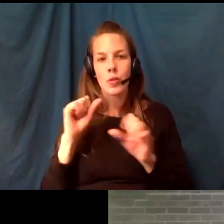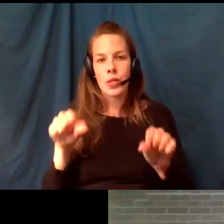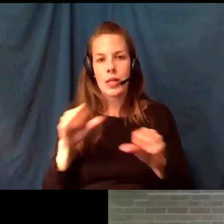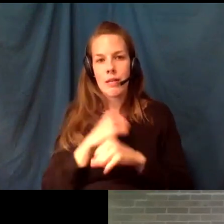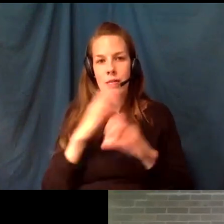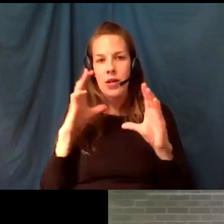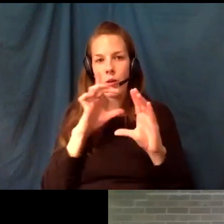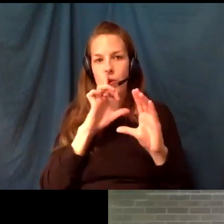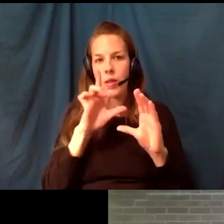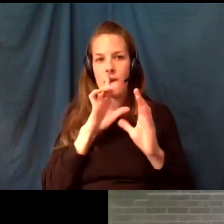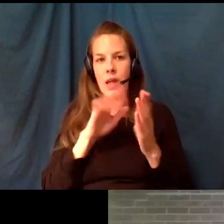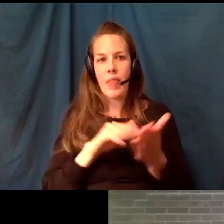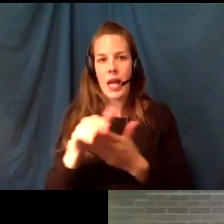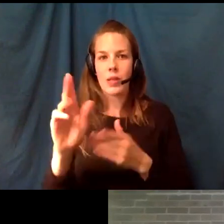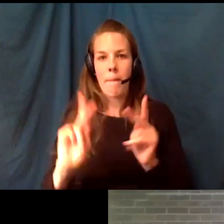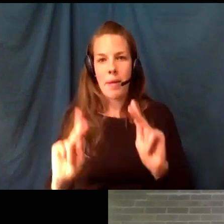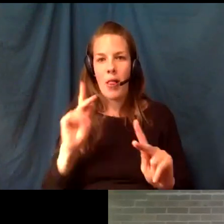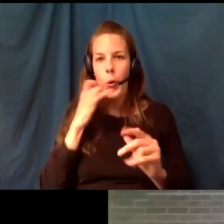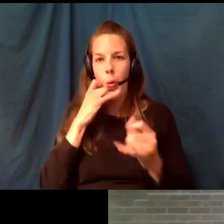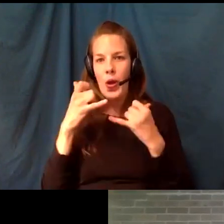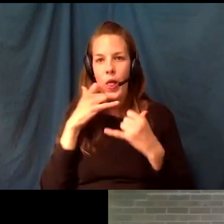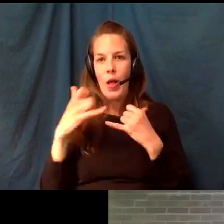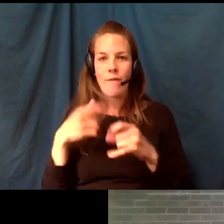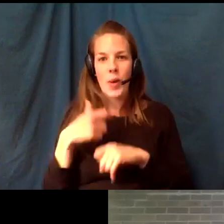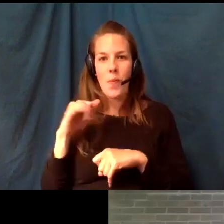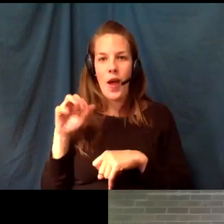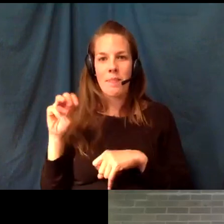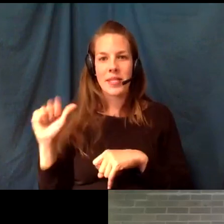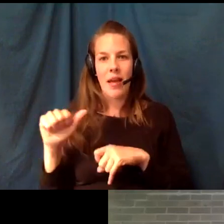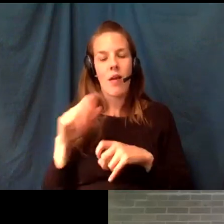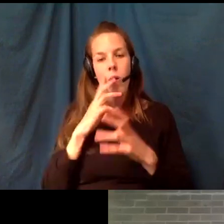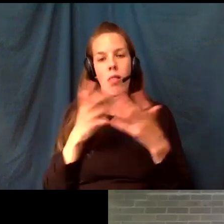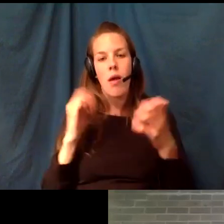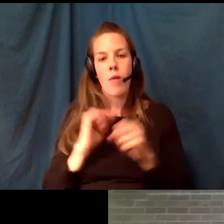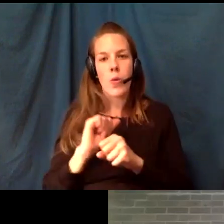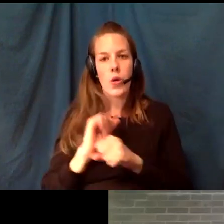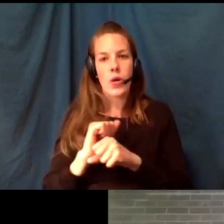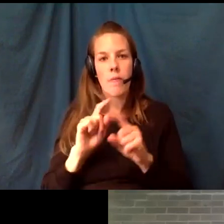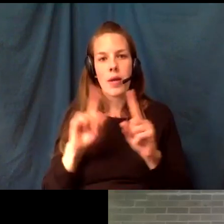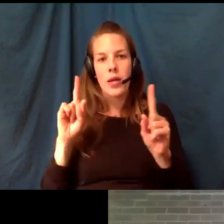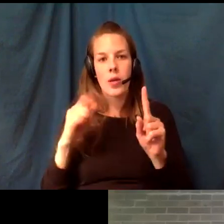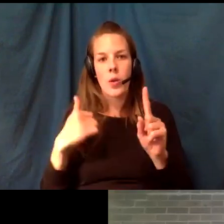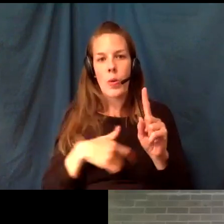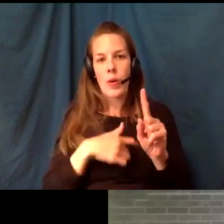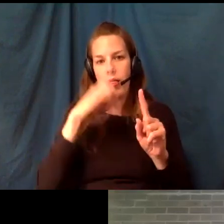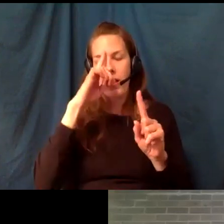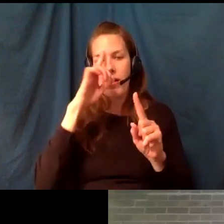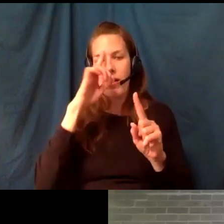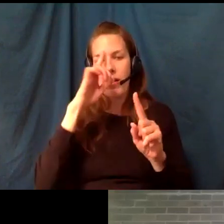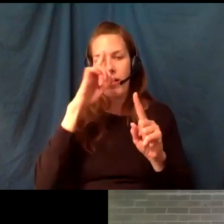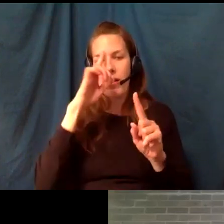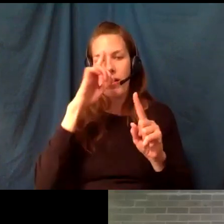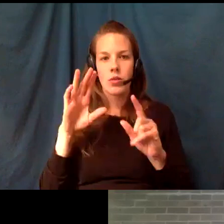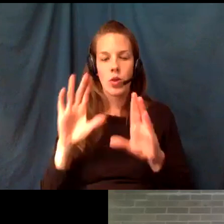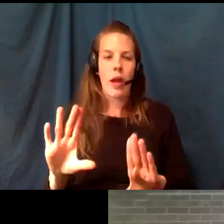was thousands of people that were getting phone calls. So it was a lot of work, but we really think it was a great, not